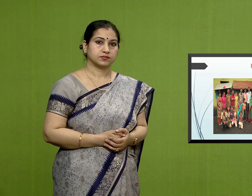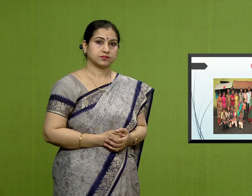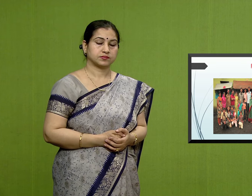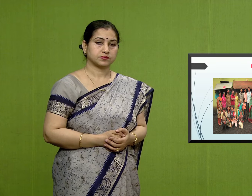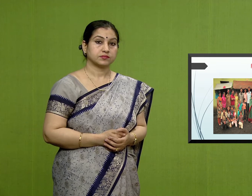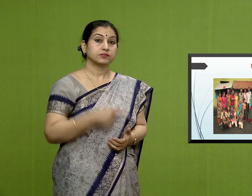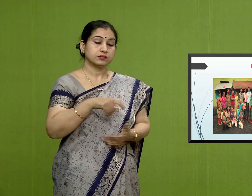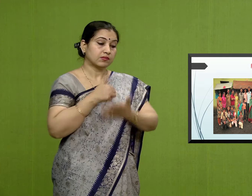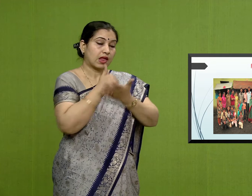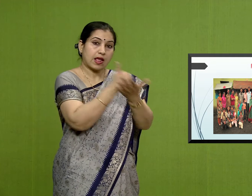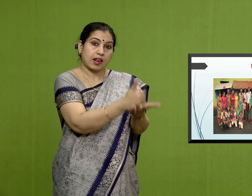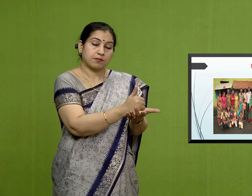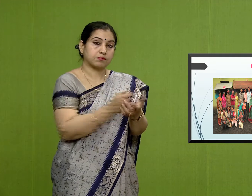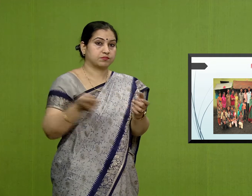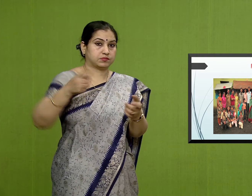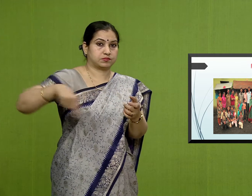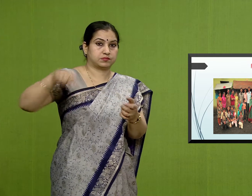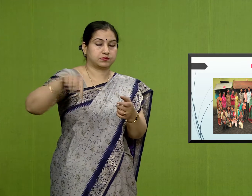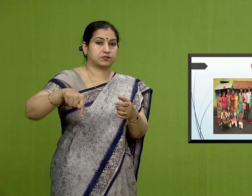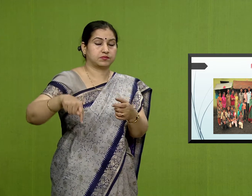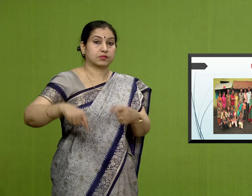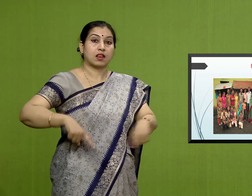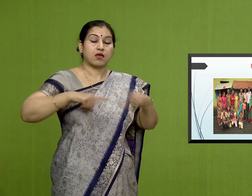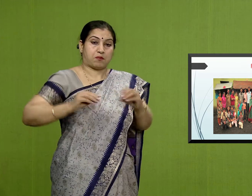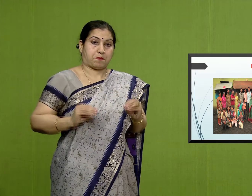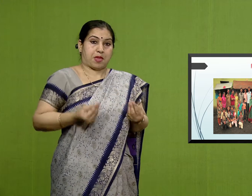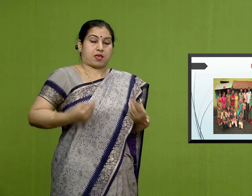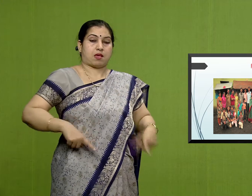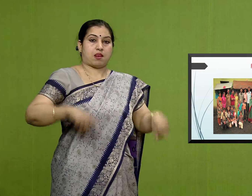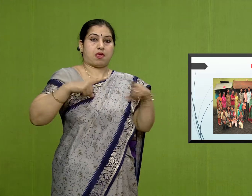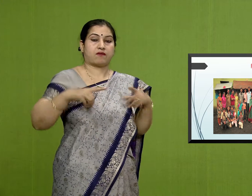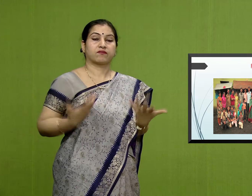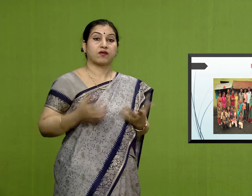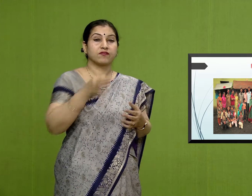It will help them to live a better life in future.